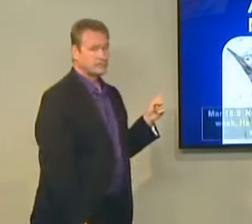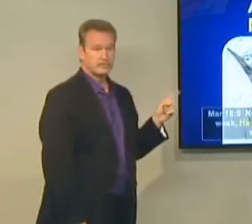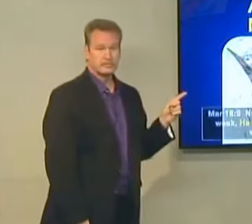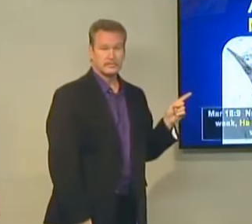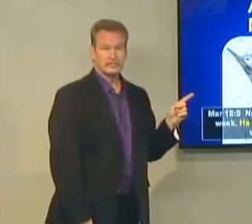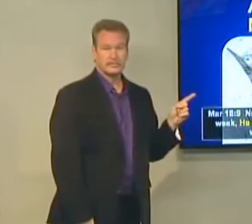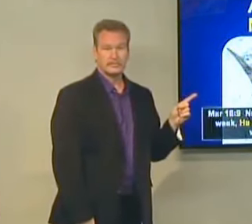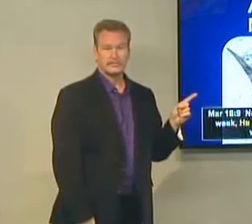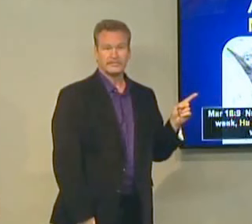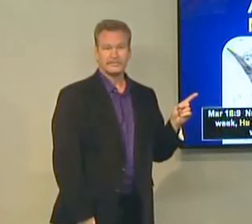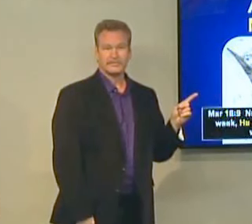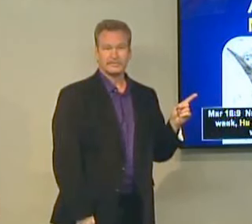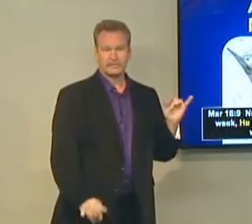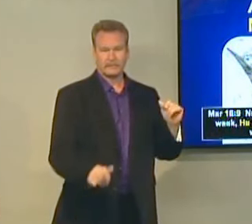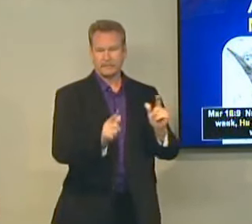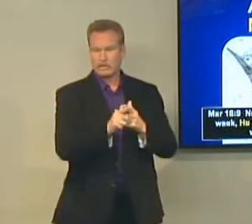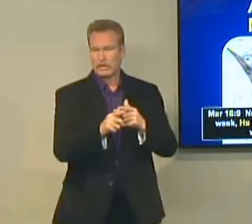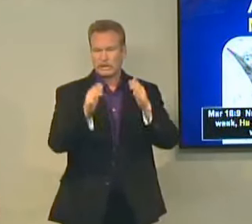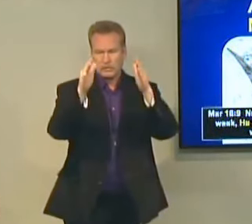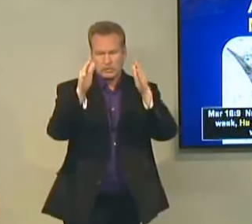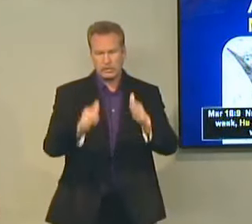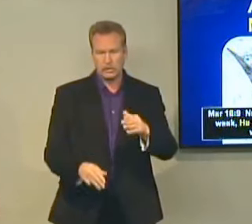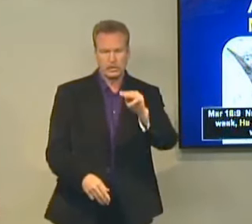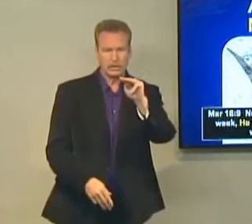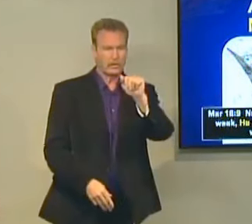The first appearance was to Mary Magdalene.